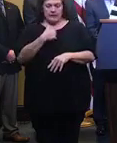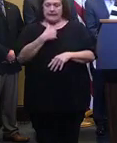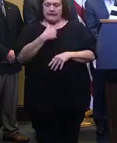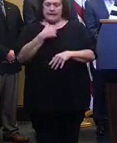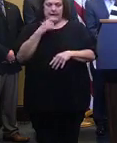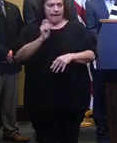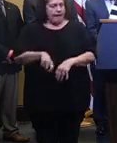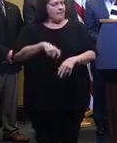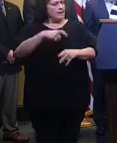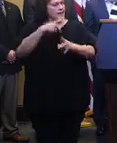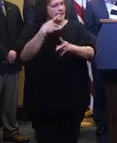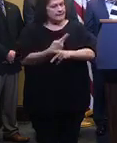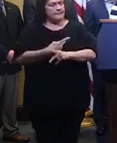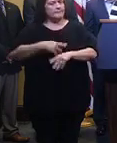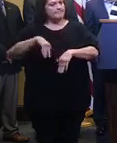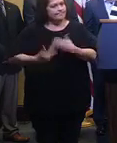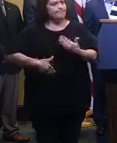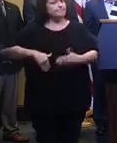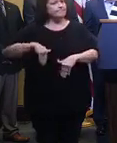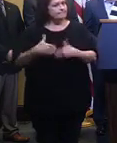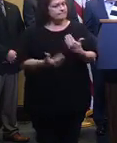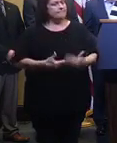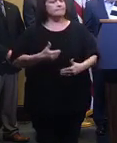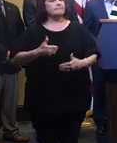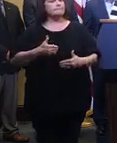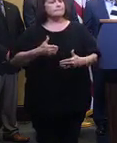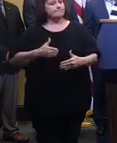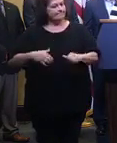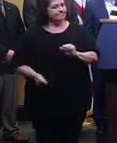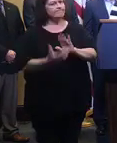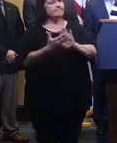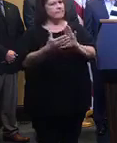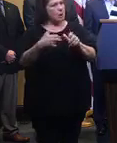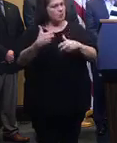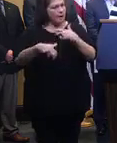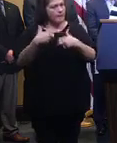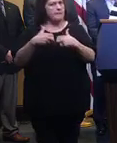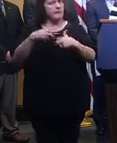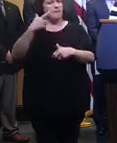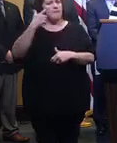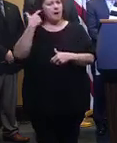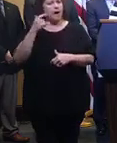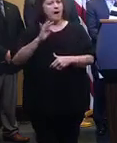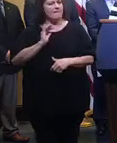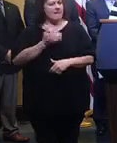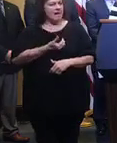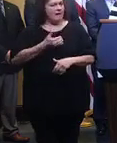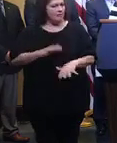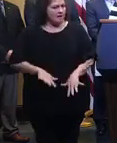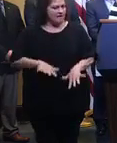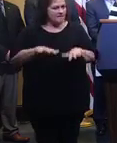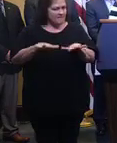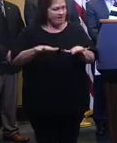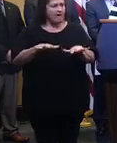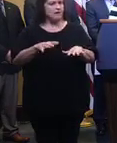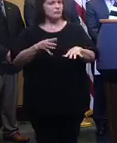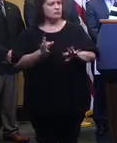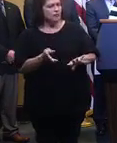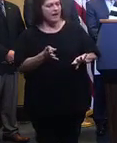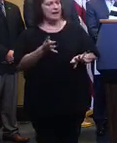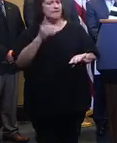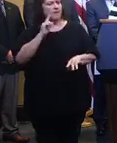forward to address issues relative to flooding, infrastructure, drainage, you name it, in